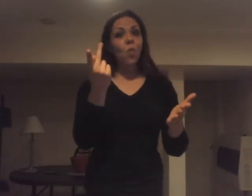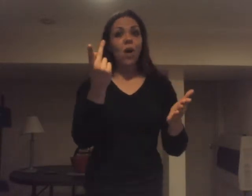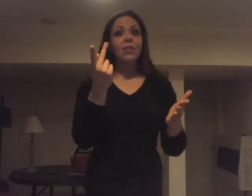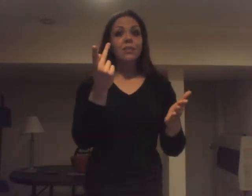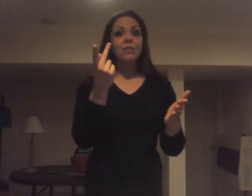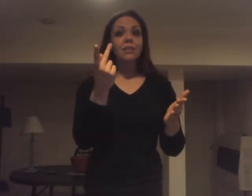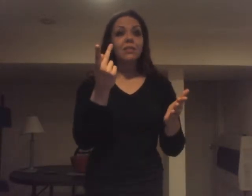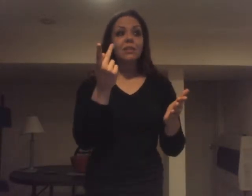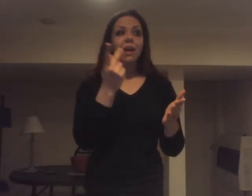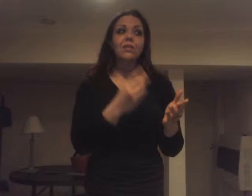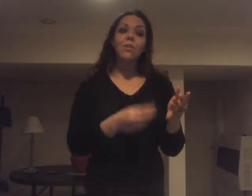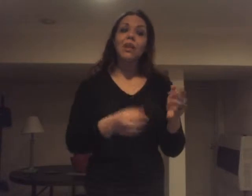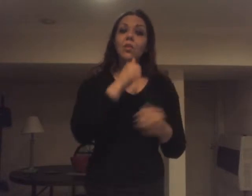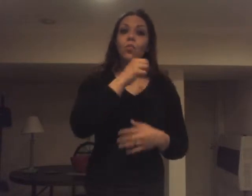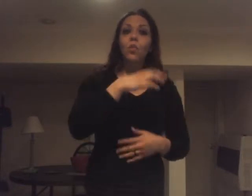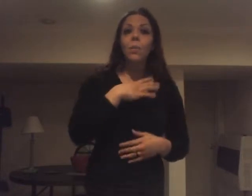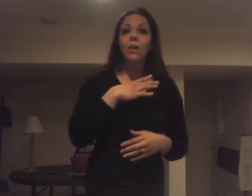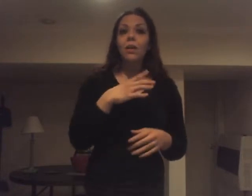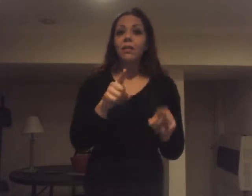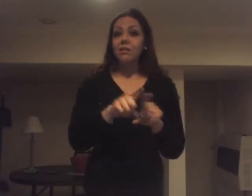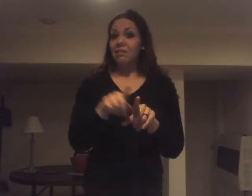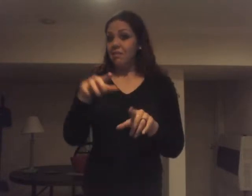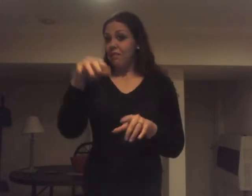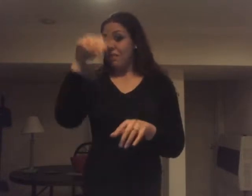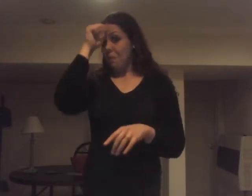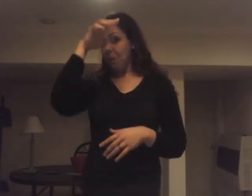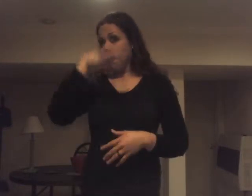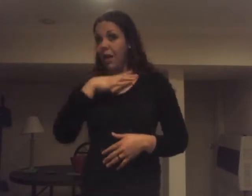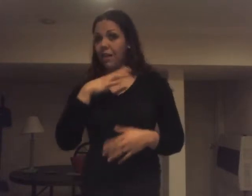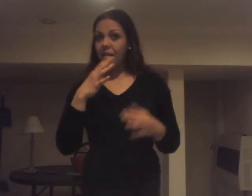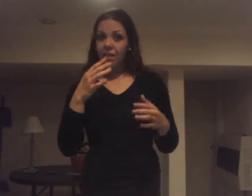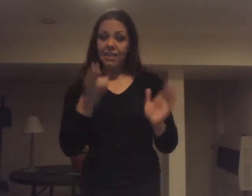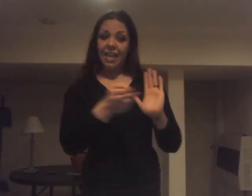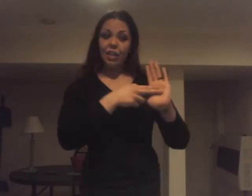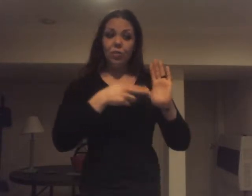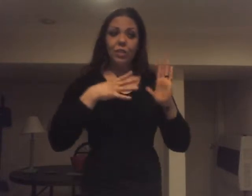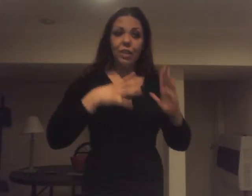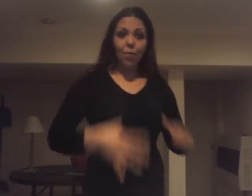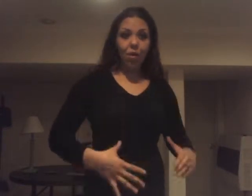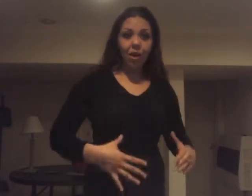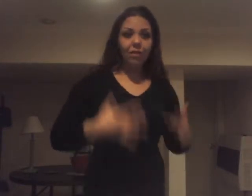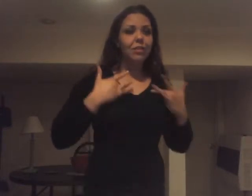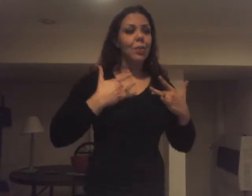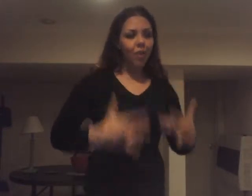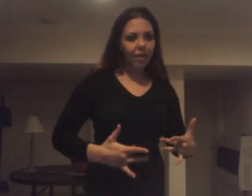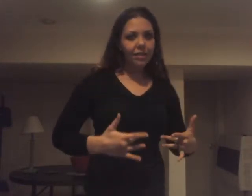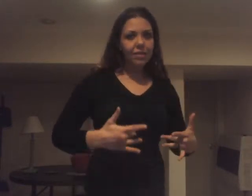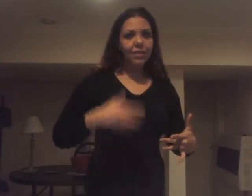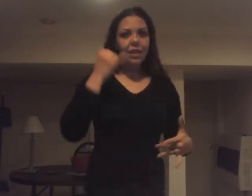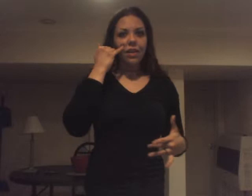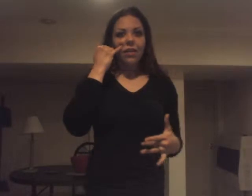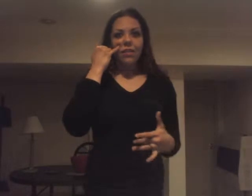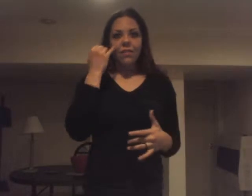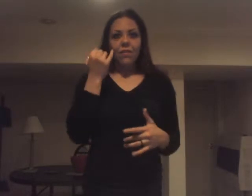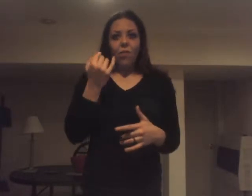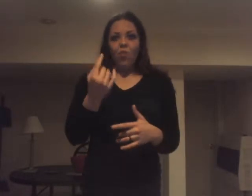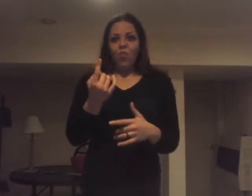are diagnosed as depressed, and if one is to go by the prescription of antidepressant drugs